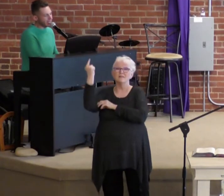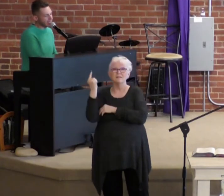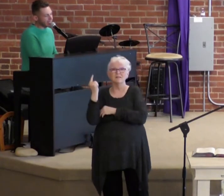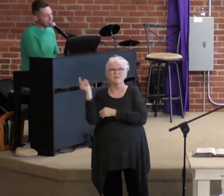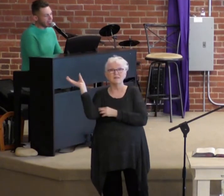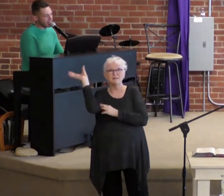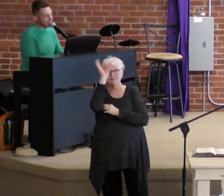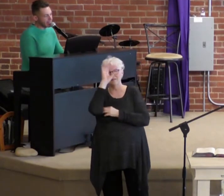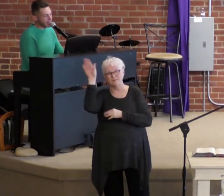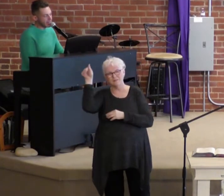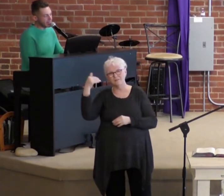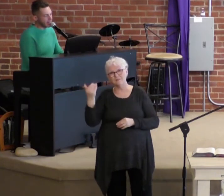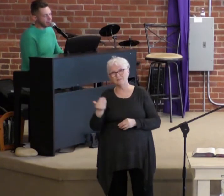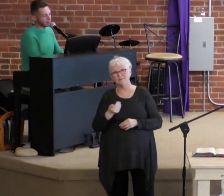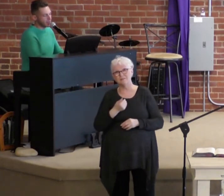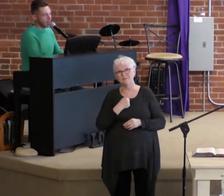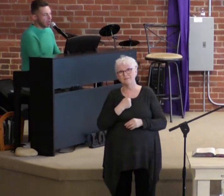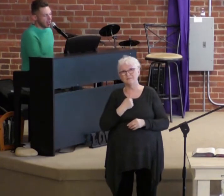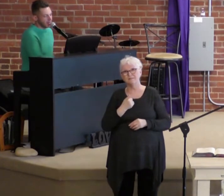me.